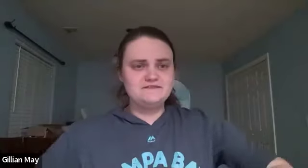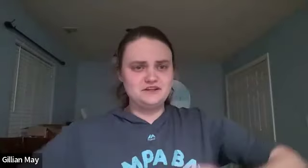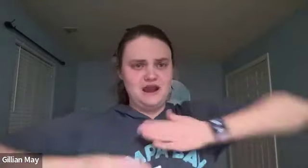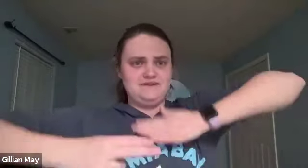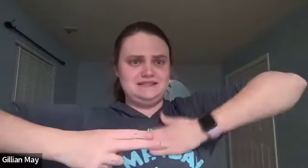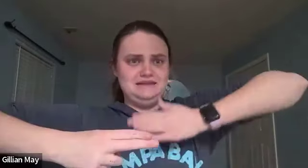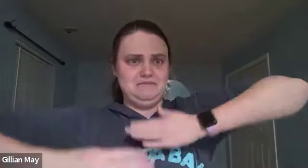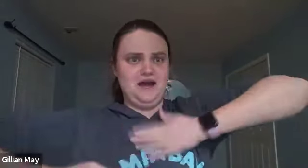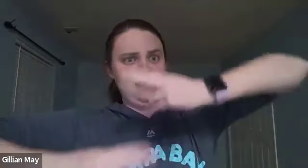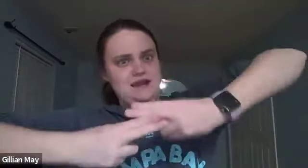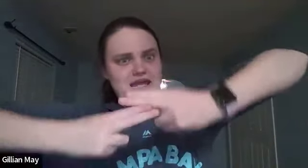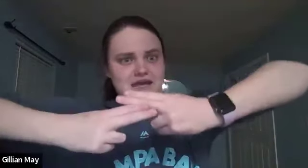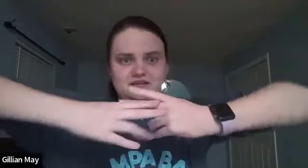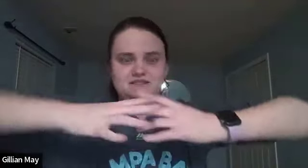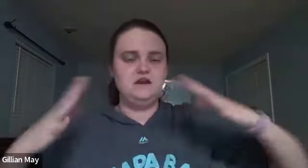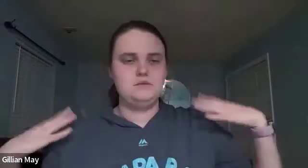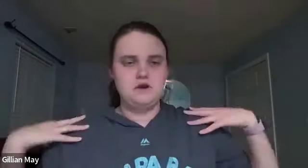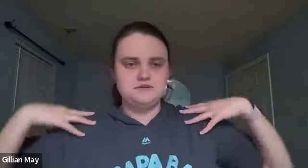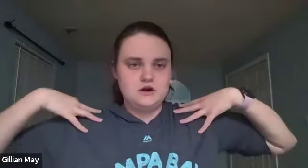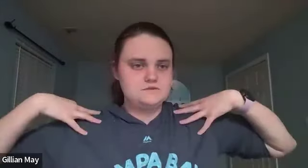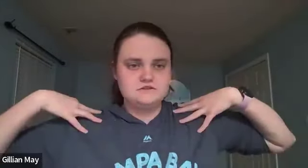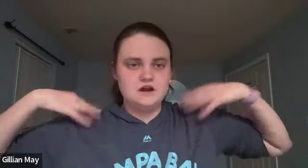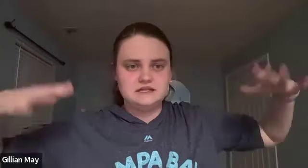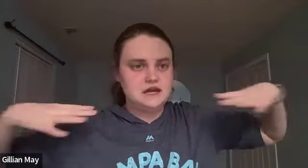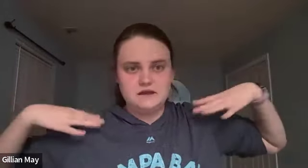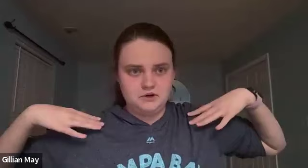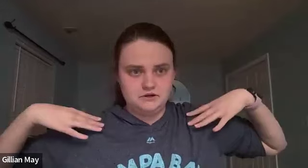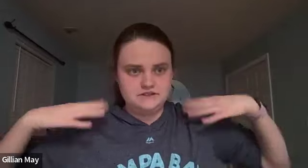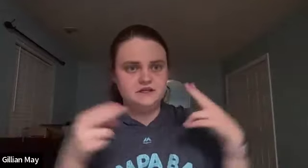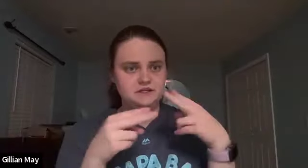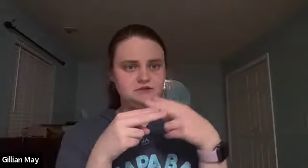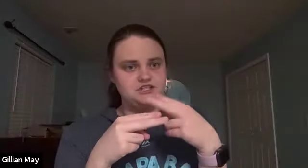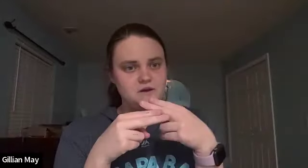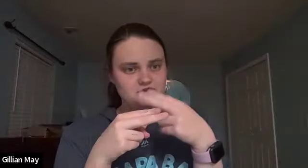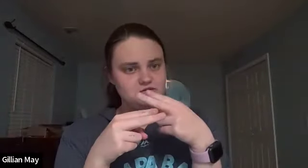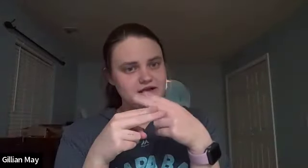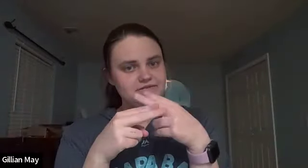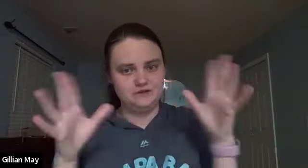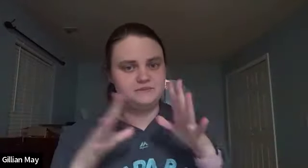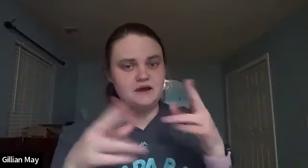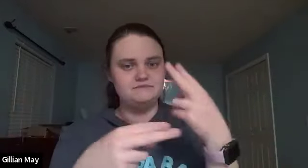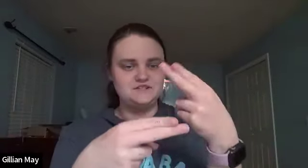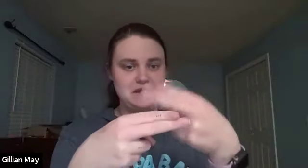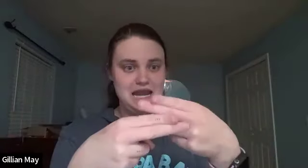feel like you're having a sign like my name is, I promise your arms are not sticking out like birds. You're just comfortable right in your spot. So